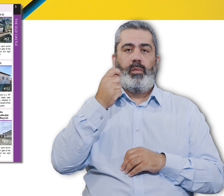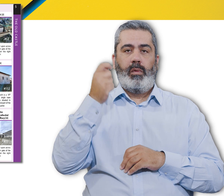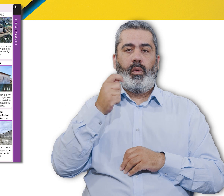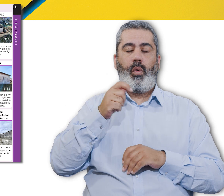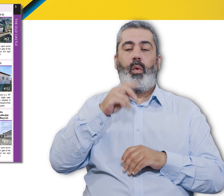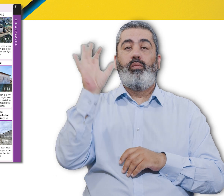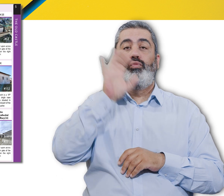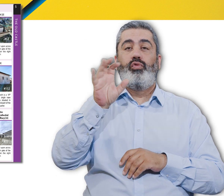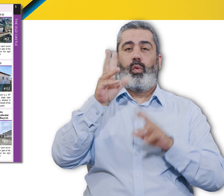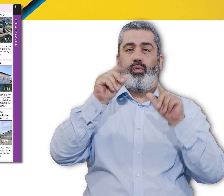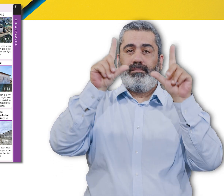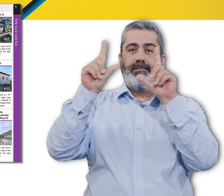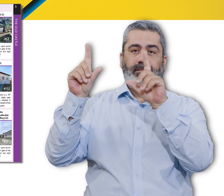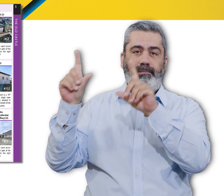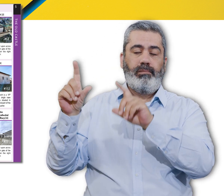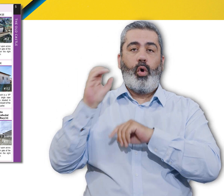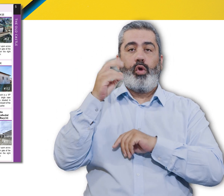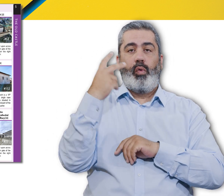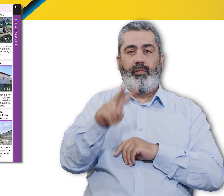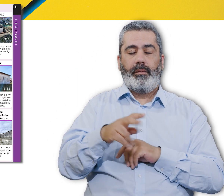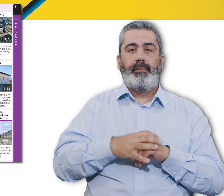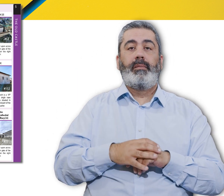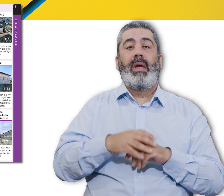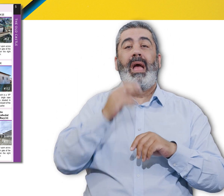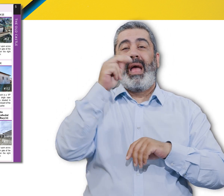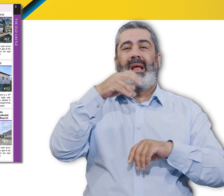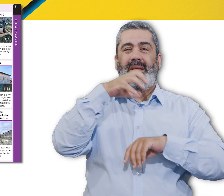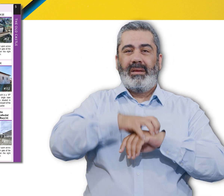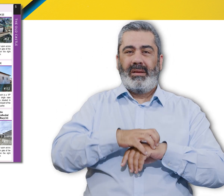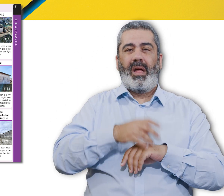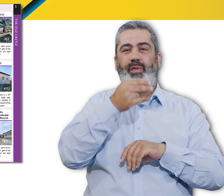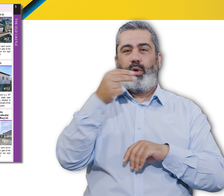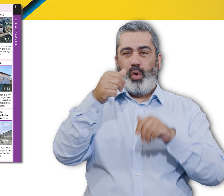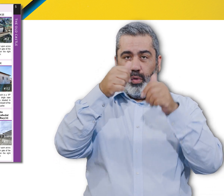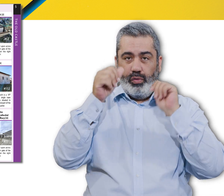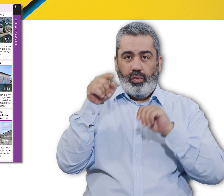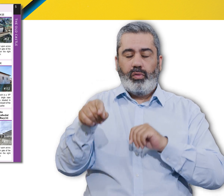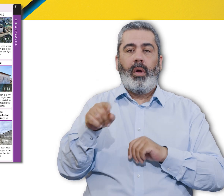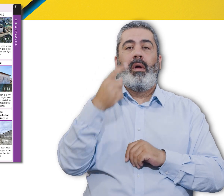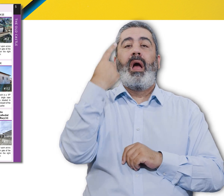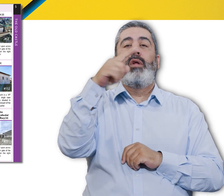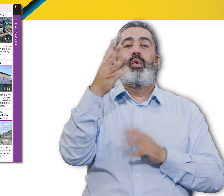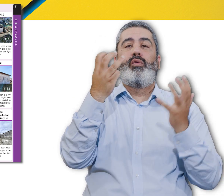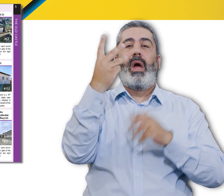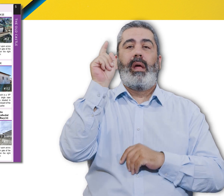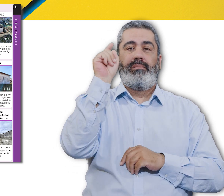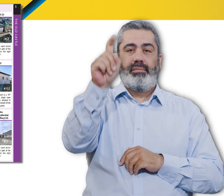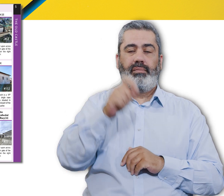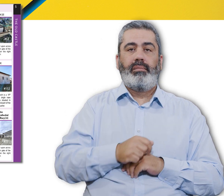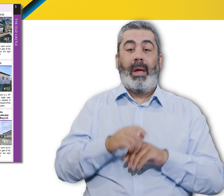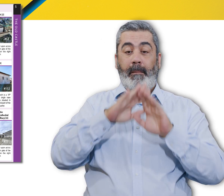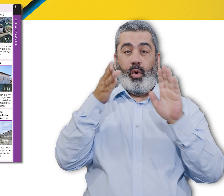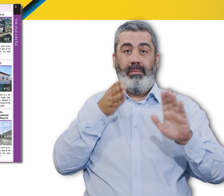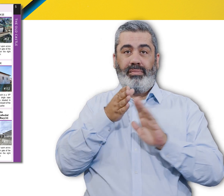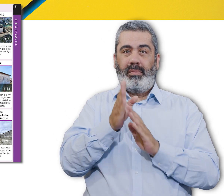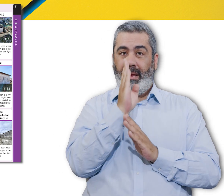part of the castle quarter. National Iconographic Museum Onifric Cathedral Adornment of St. Mary. Point 4